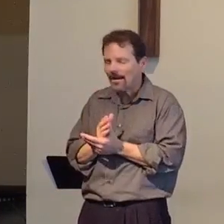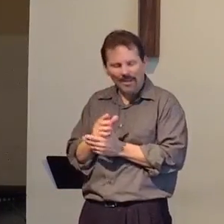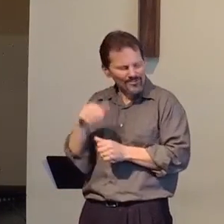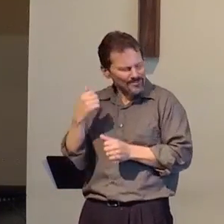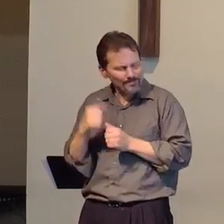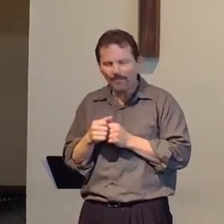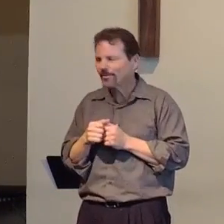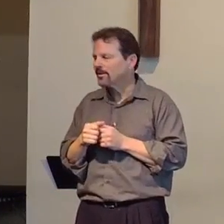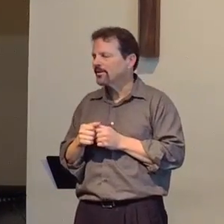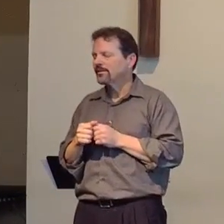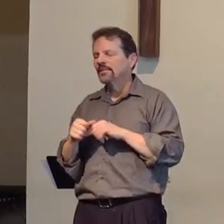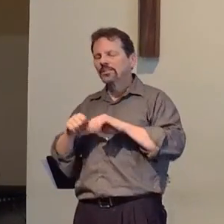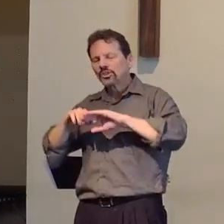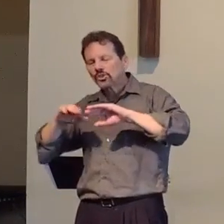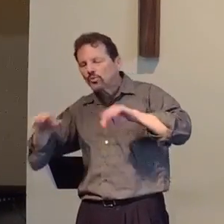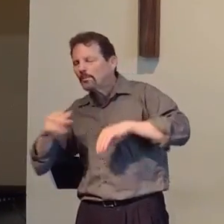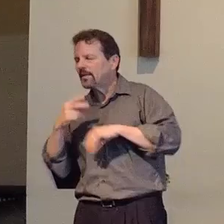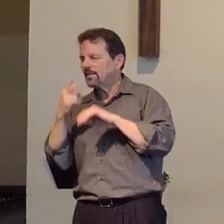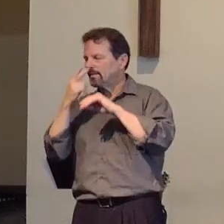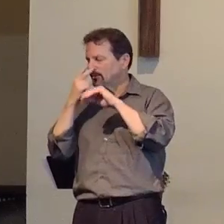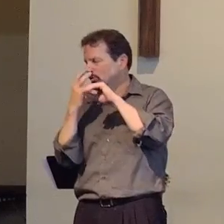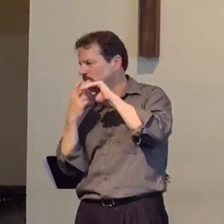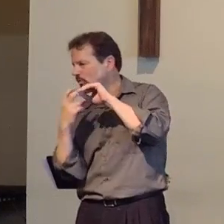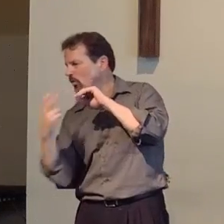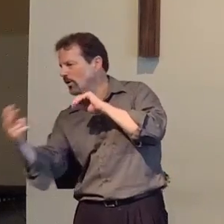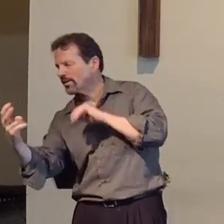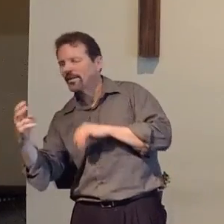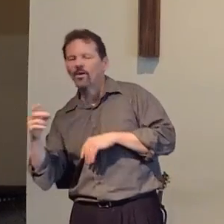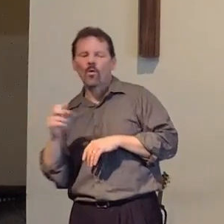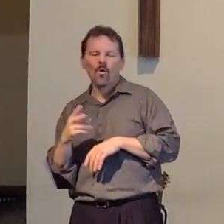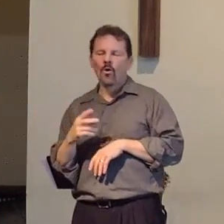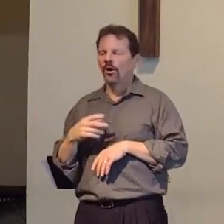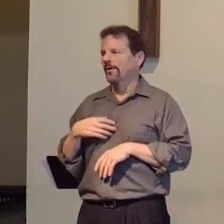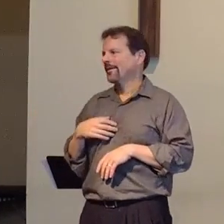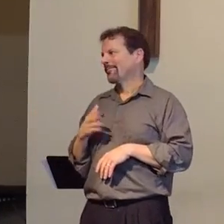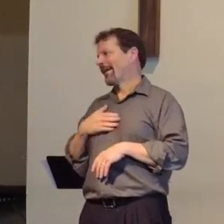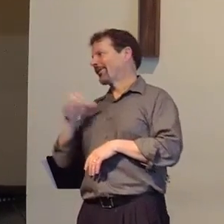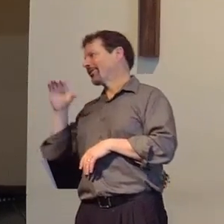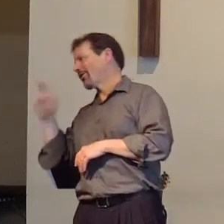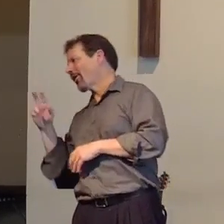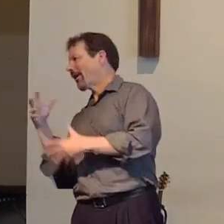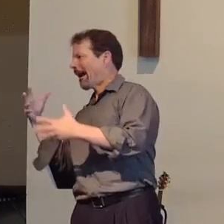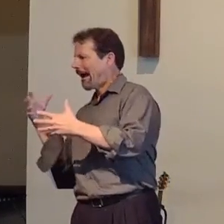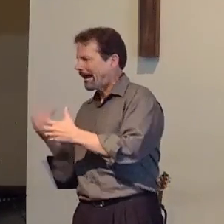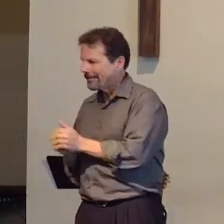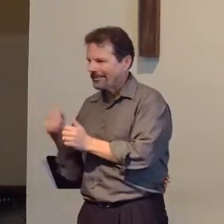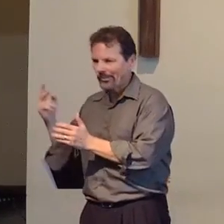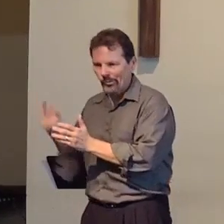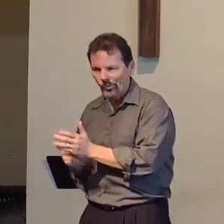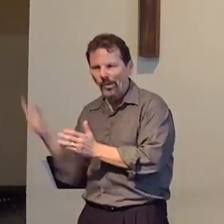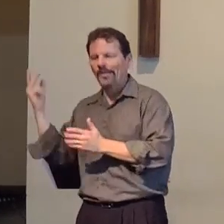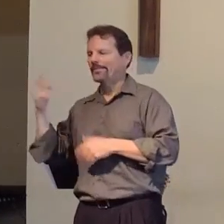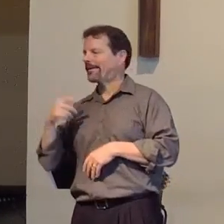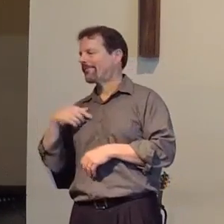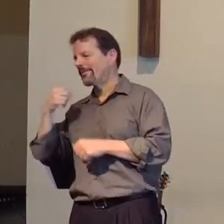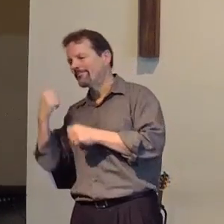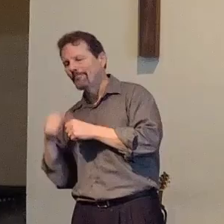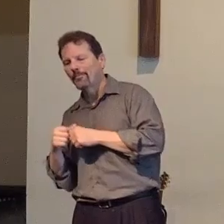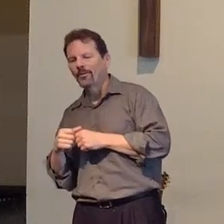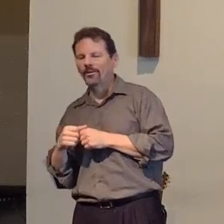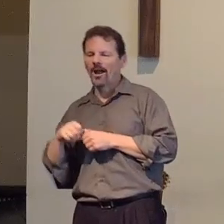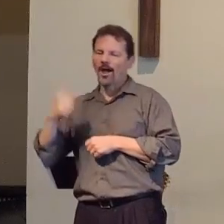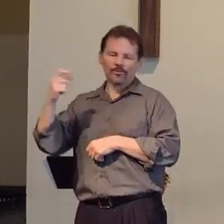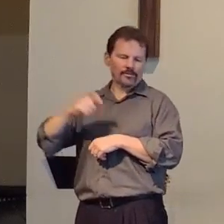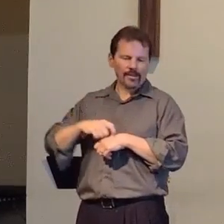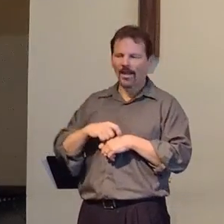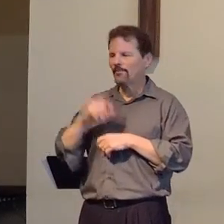in the swimming pool. There's been the walks when I totaled my car, not once but twice. There's been the flowers dropped off at my home for birthdays, for